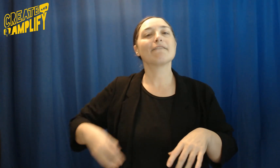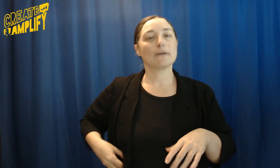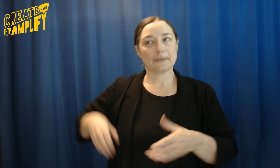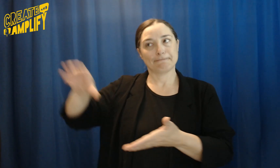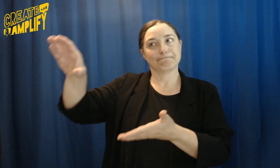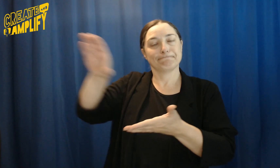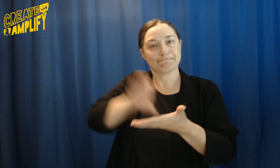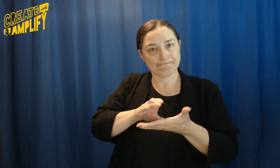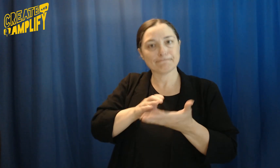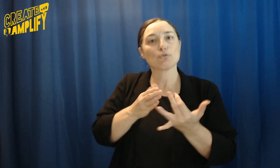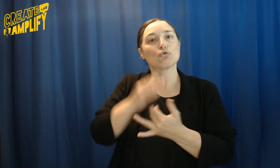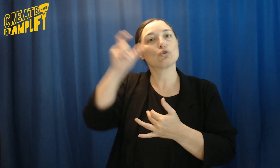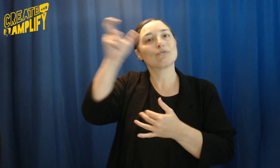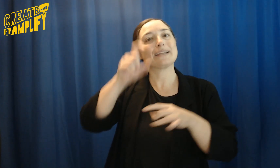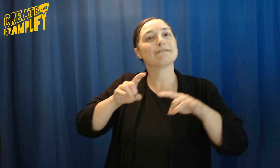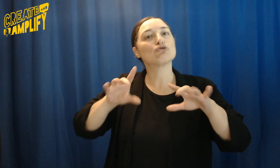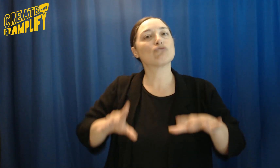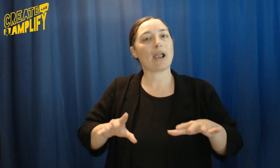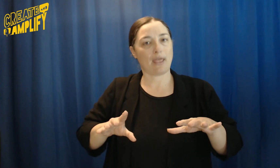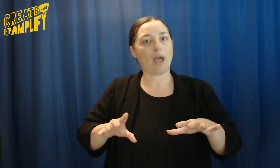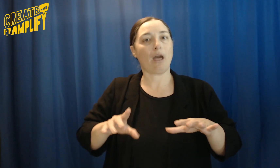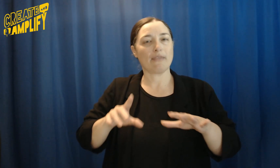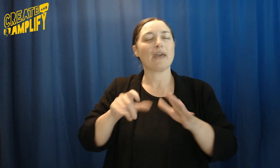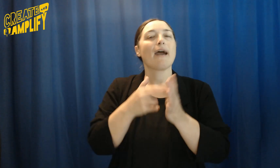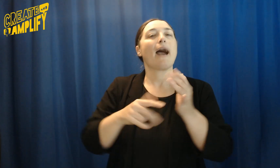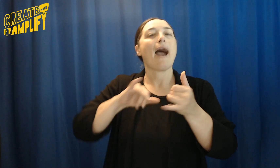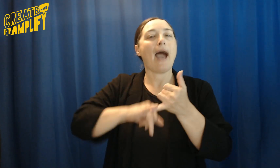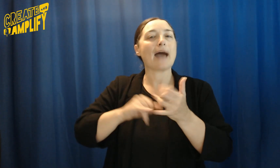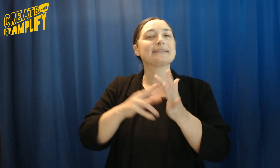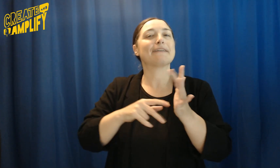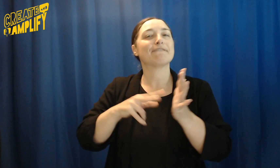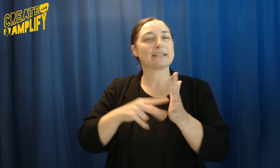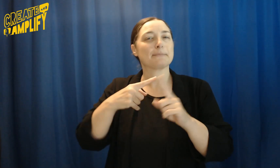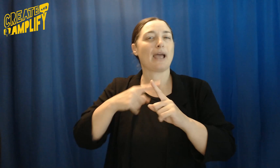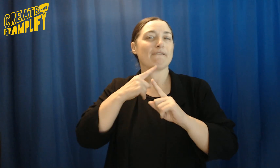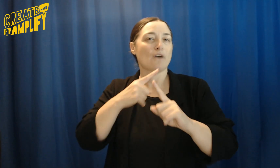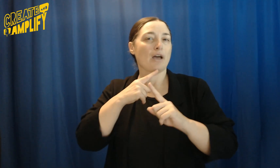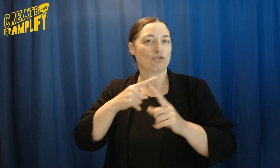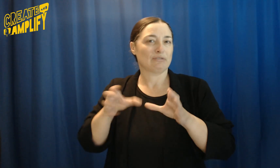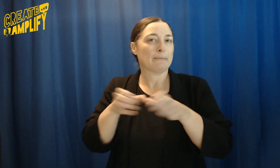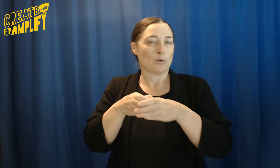Australia, its principal arts investment and advisory body. Until next time.